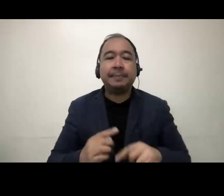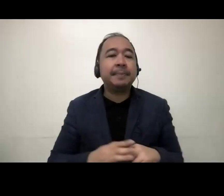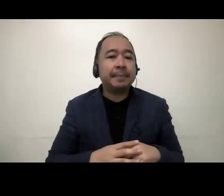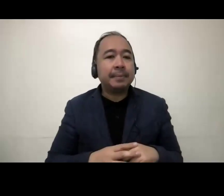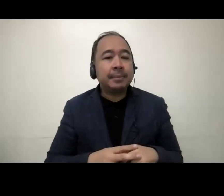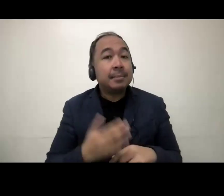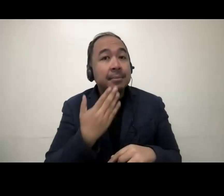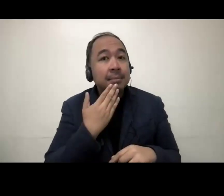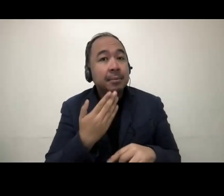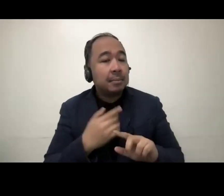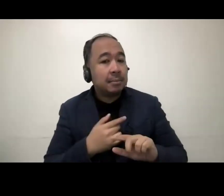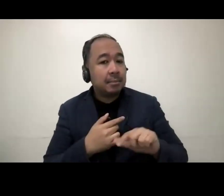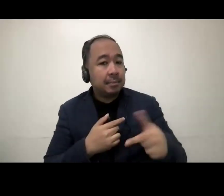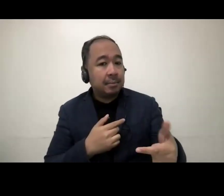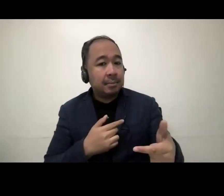Imrana.